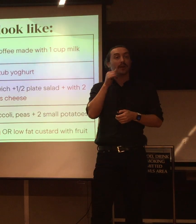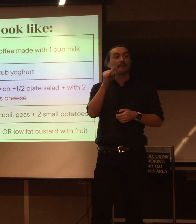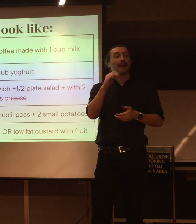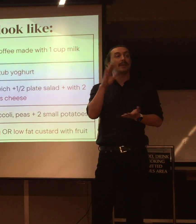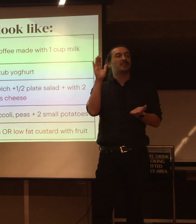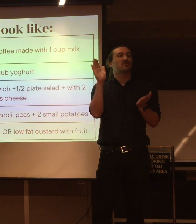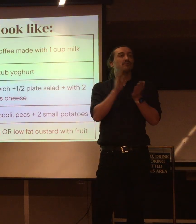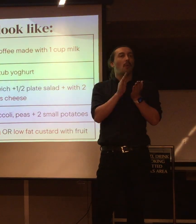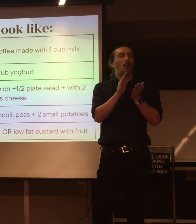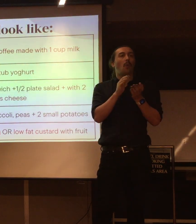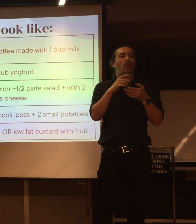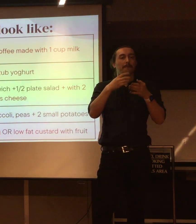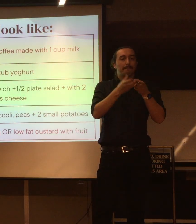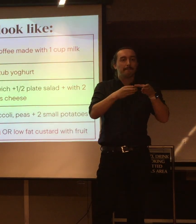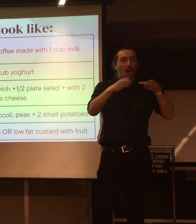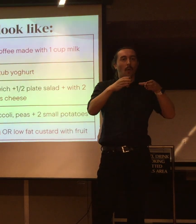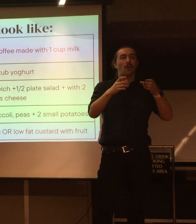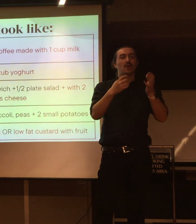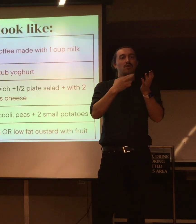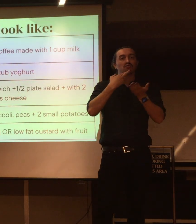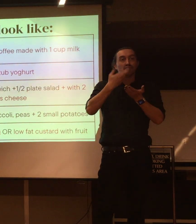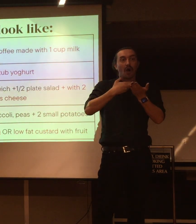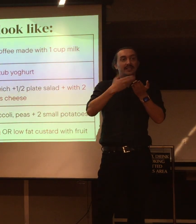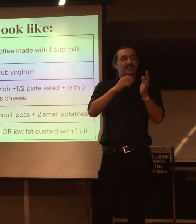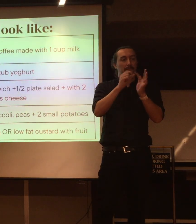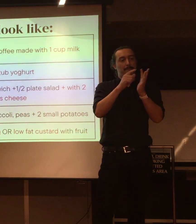of rice pudding,